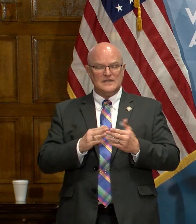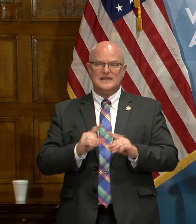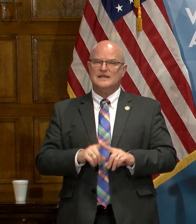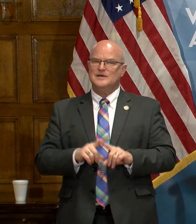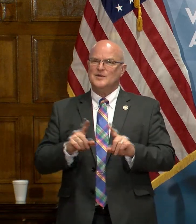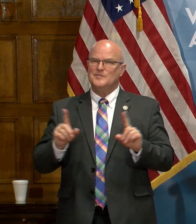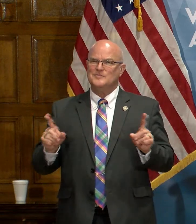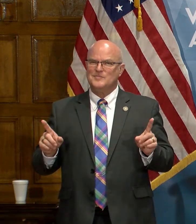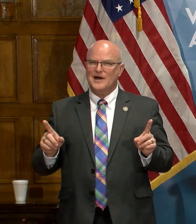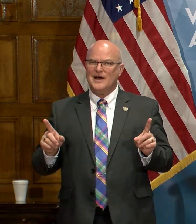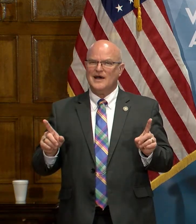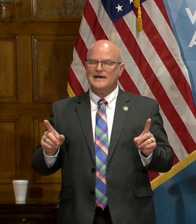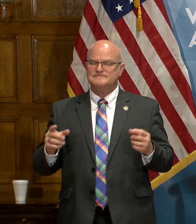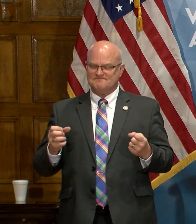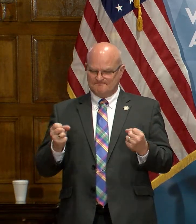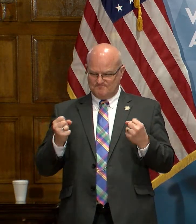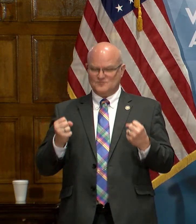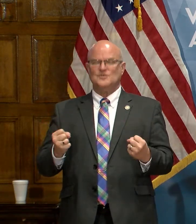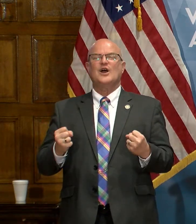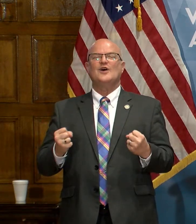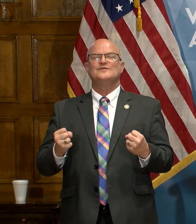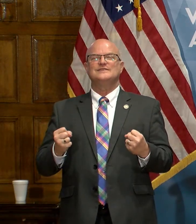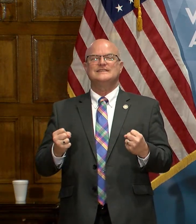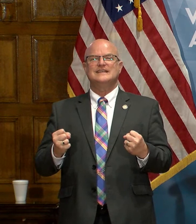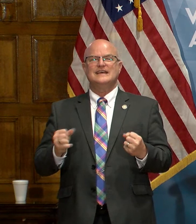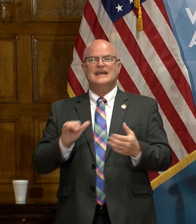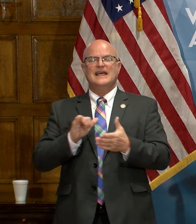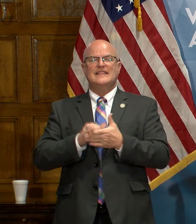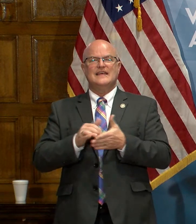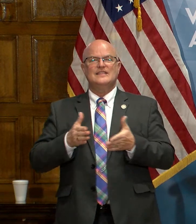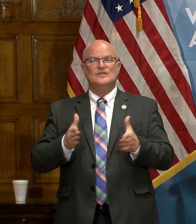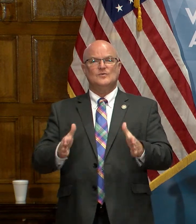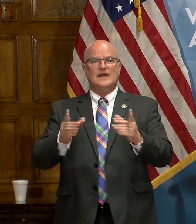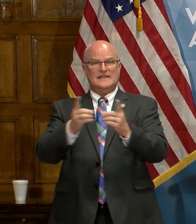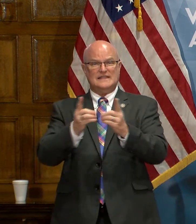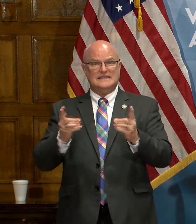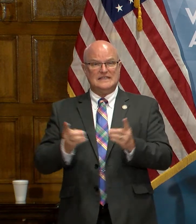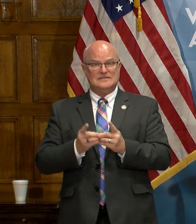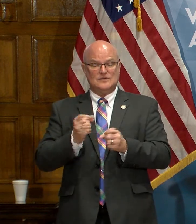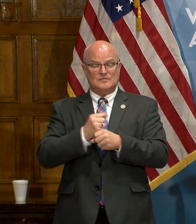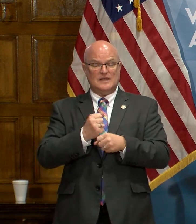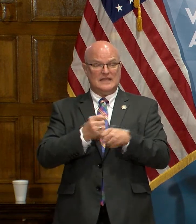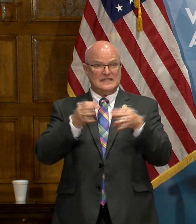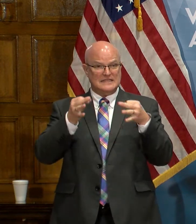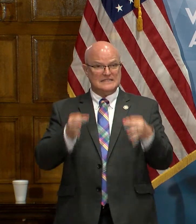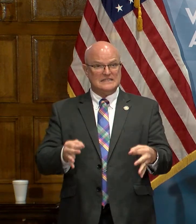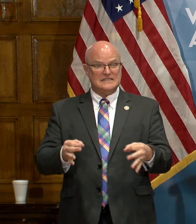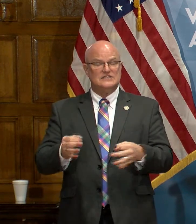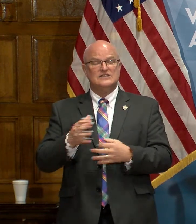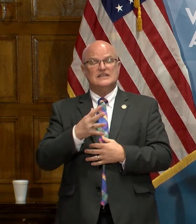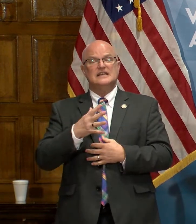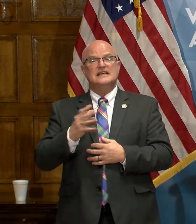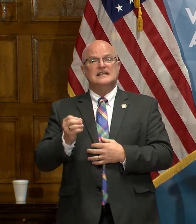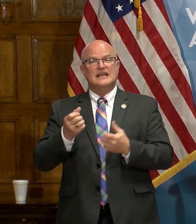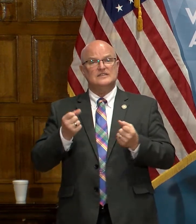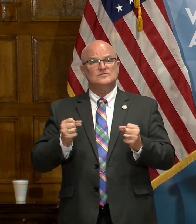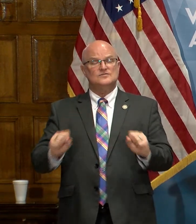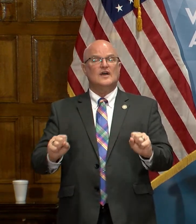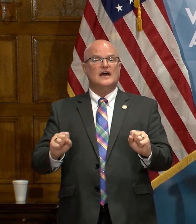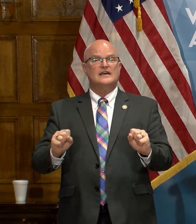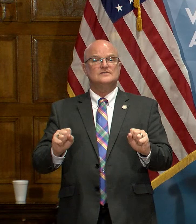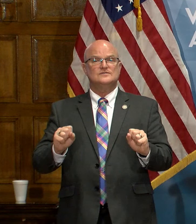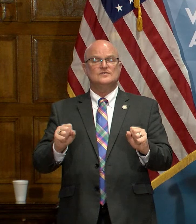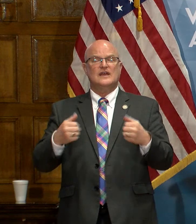But we are confident that the manner in which districts are making decisions and trying